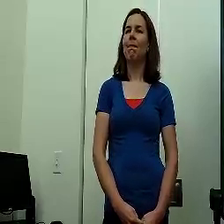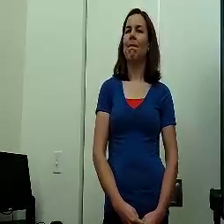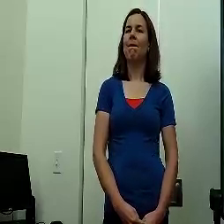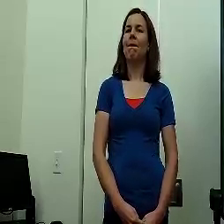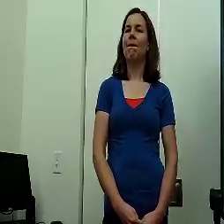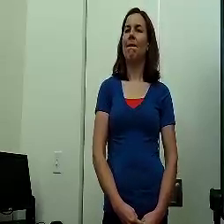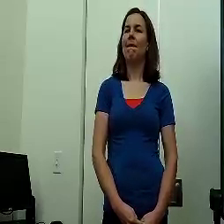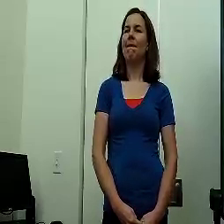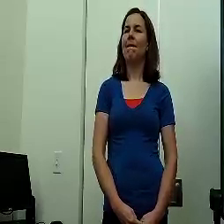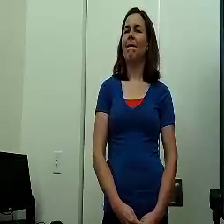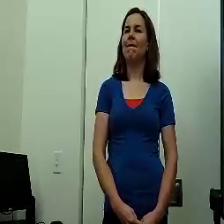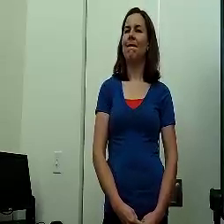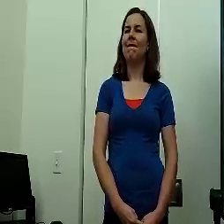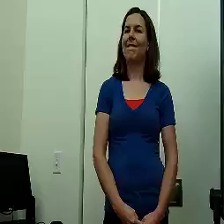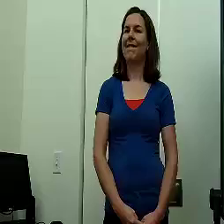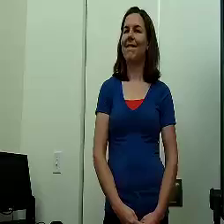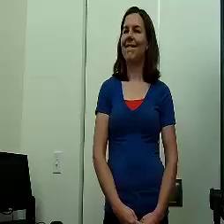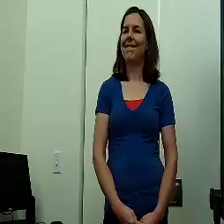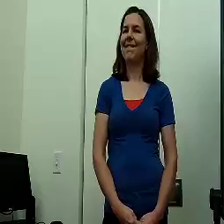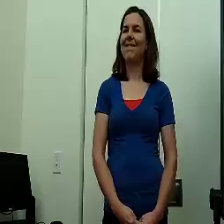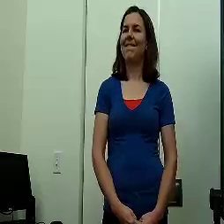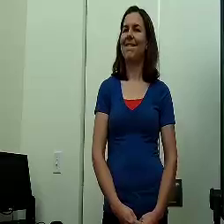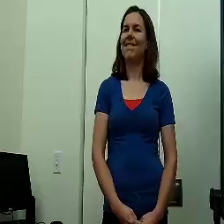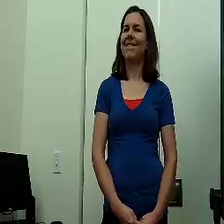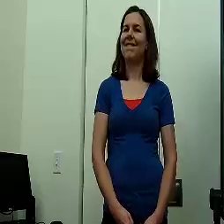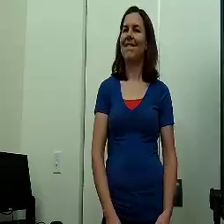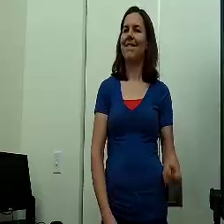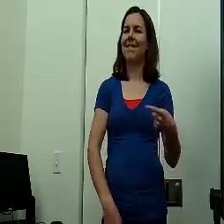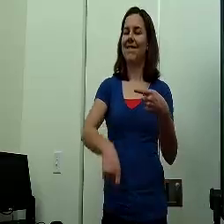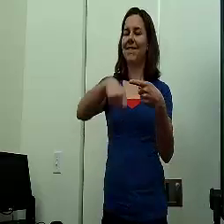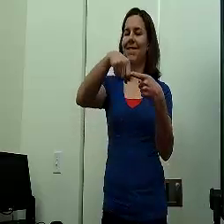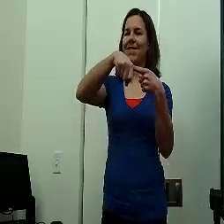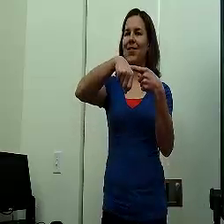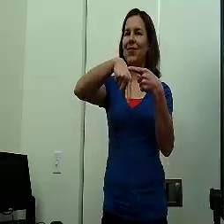There's a D? No. Dripping. I don't know.